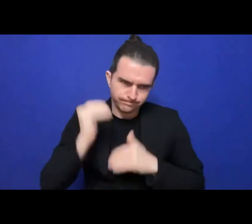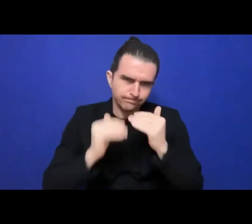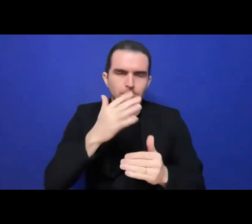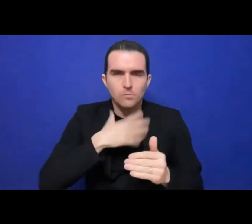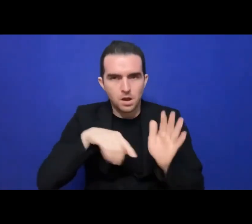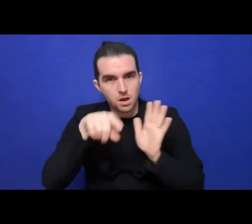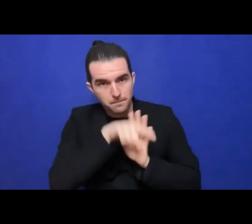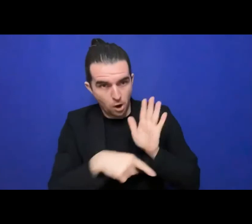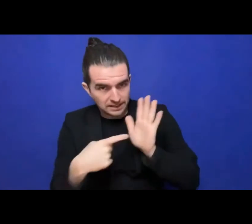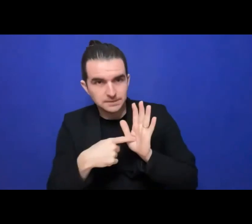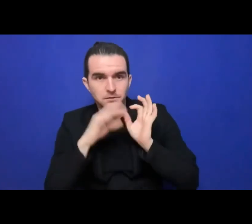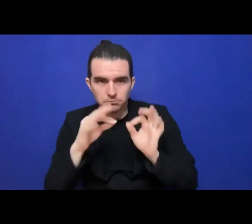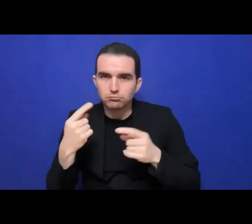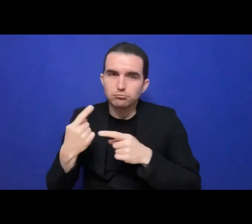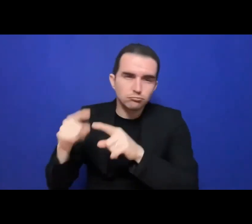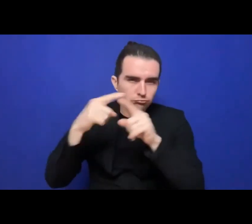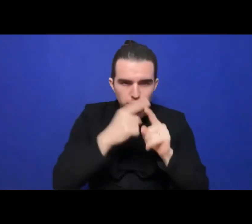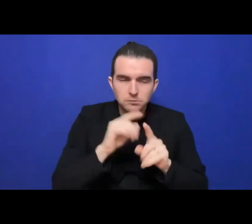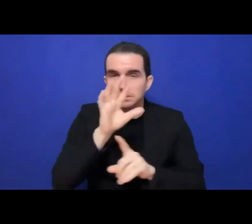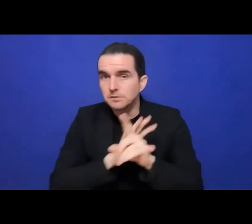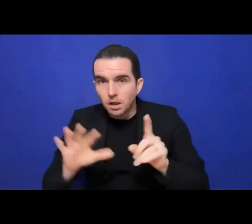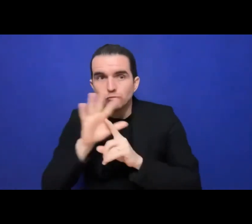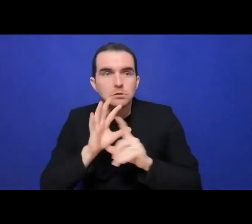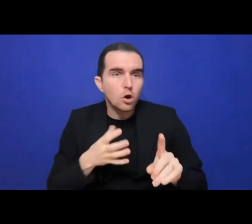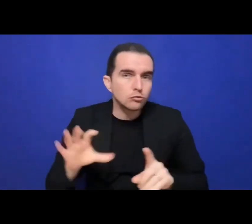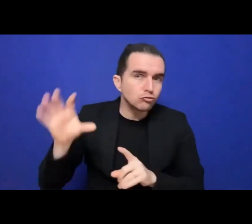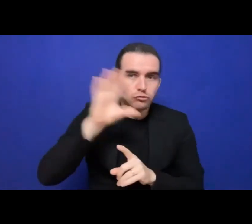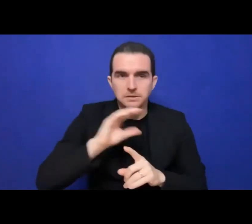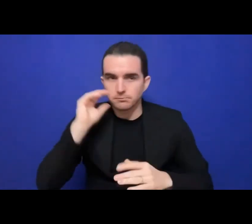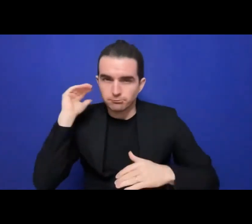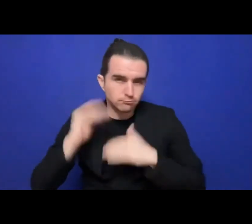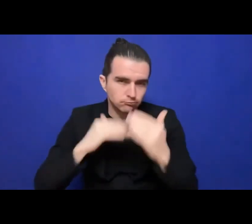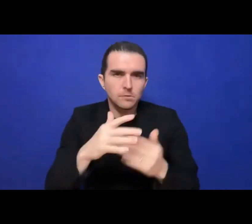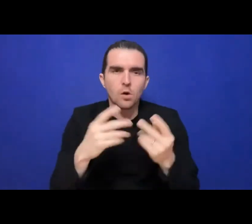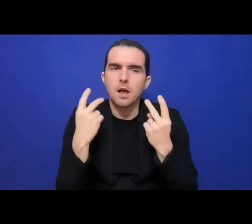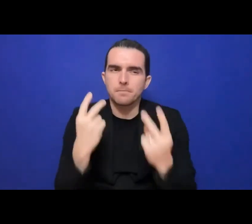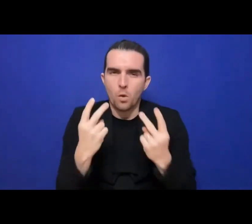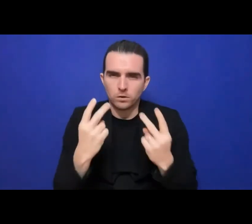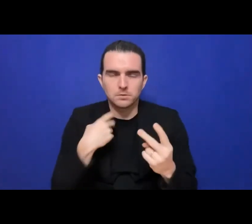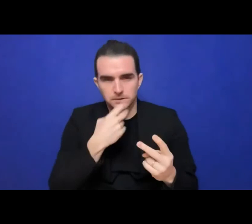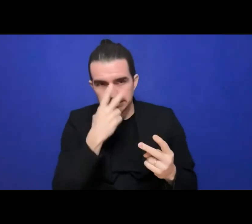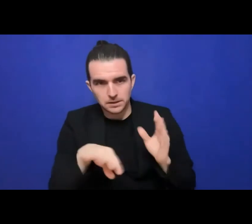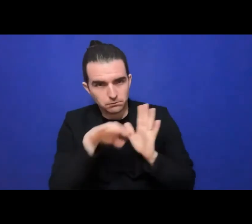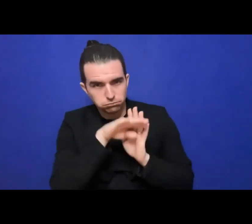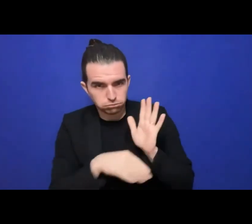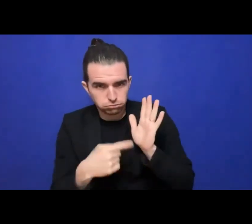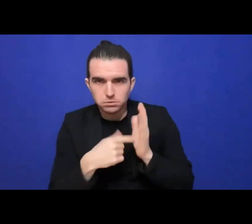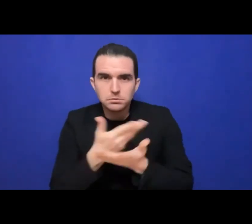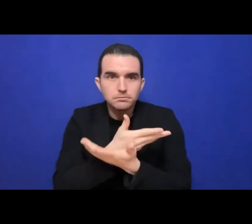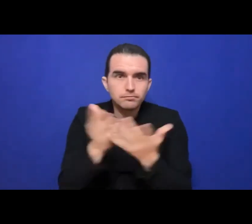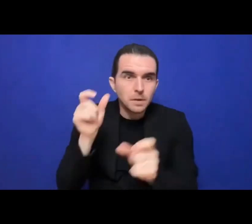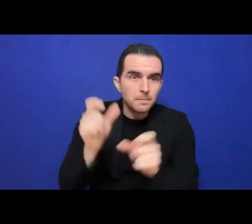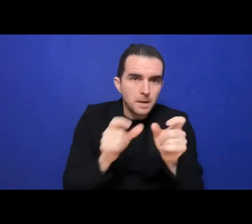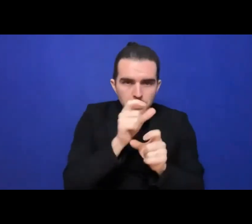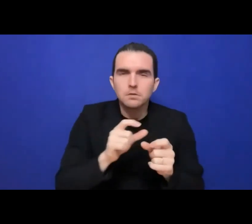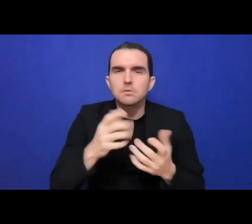the community is represented from the decision-making time to the planning, to the implementation and monitoring of